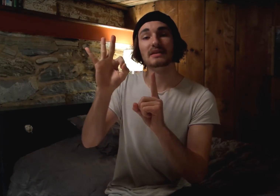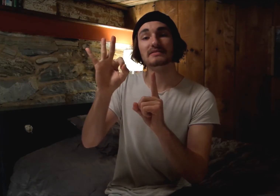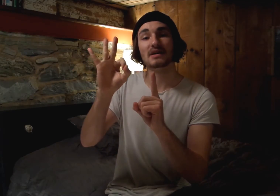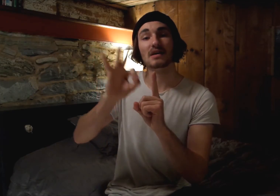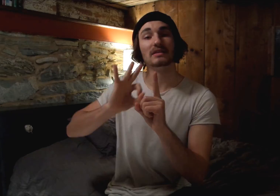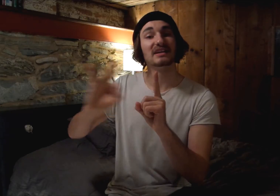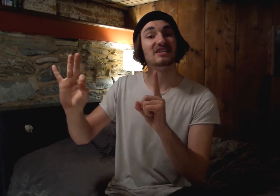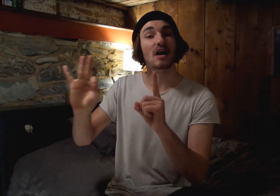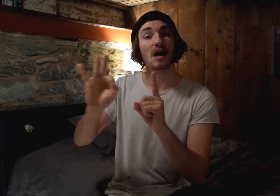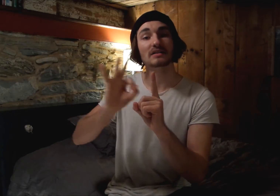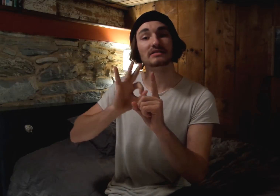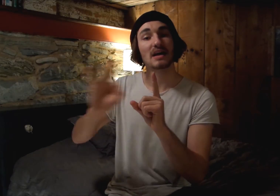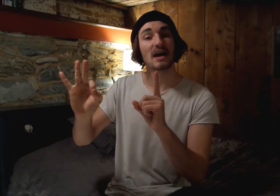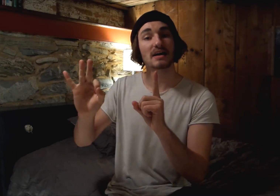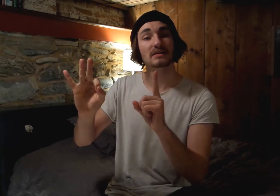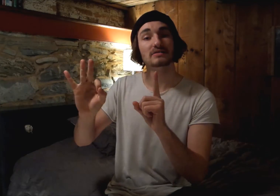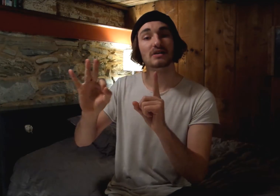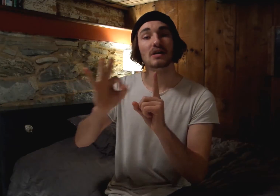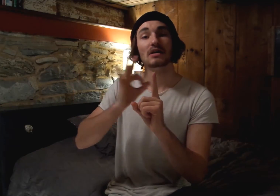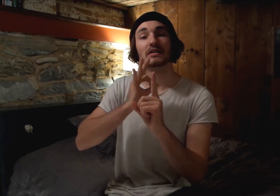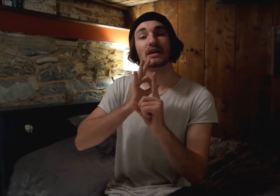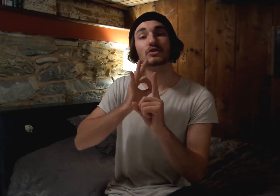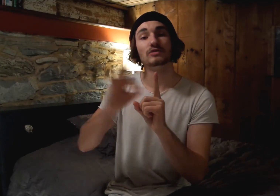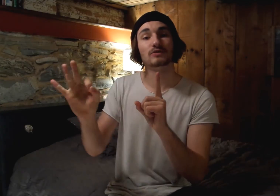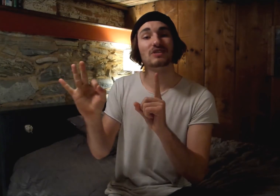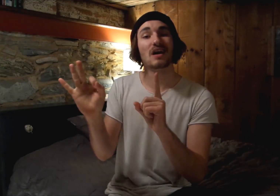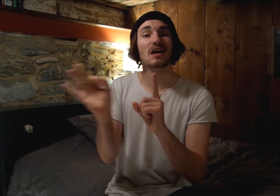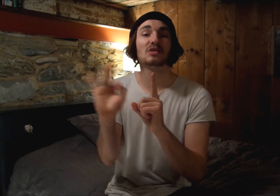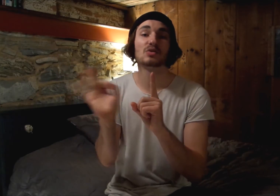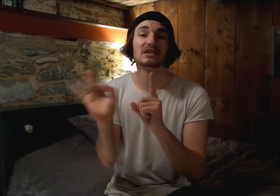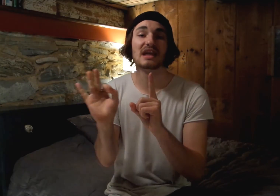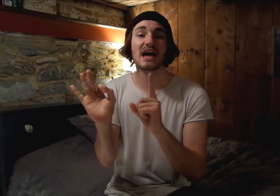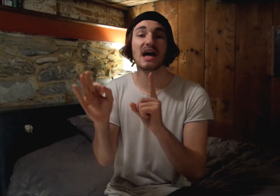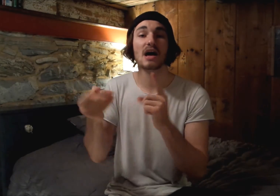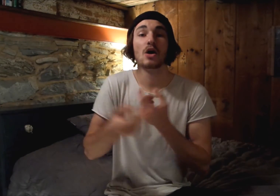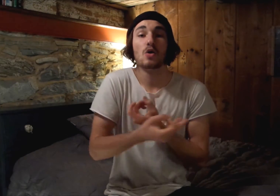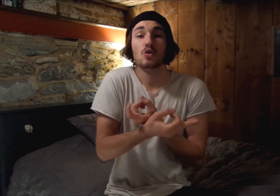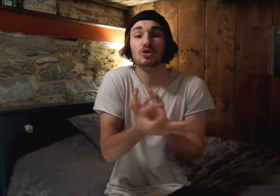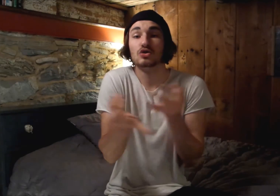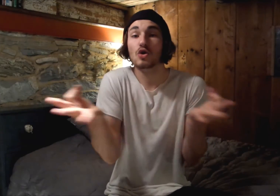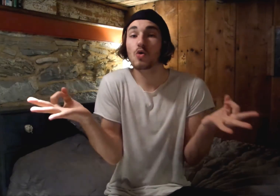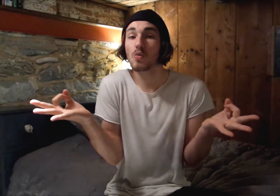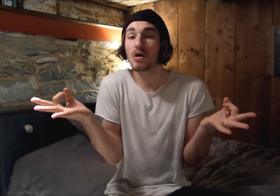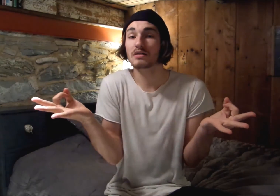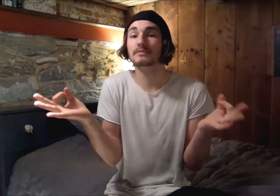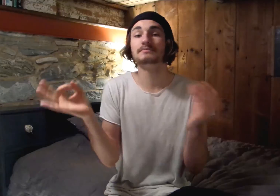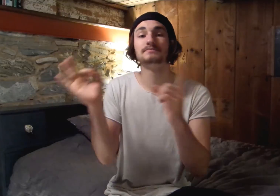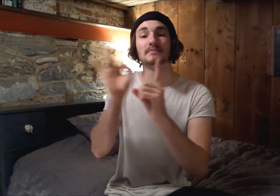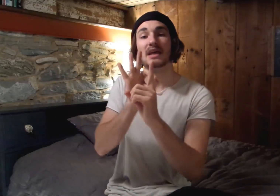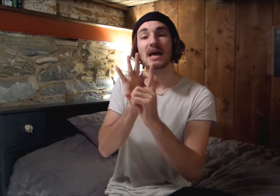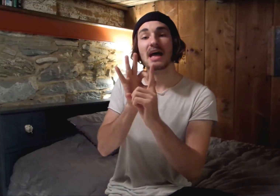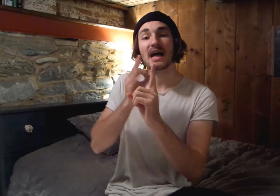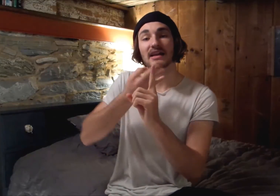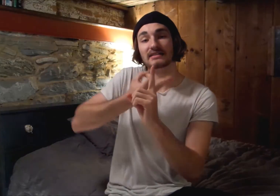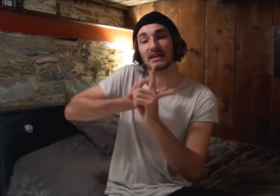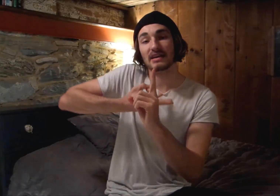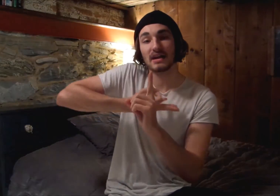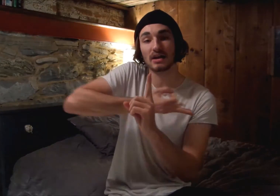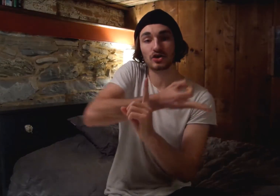this like not hand, the hand used for not or nah or no one, and I take it and I